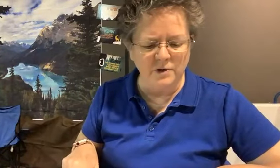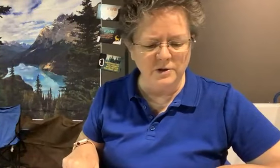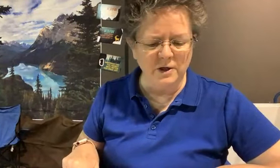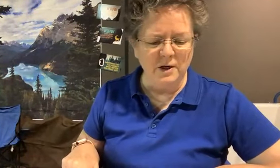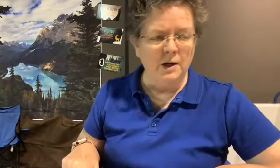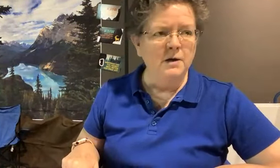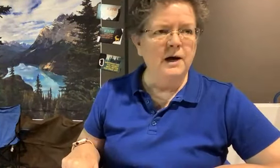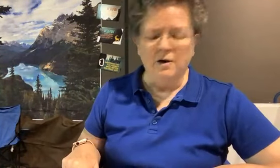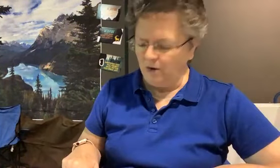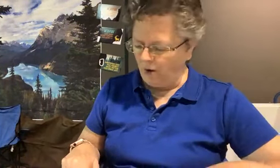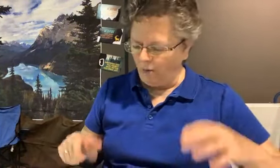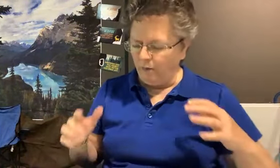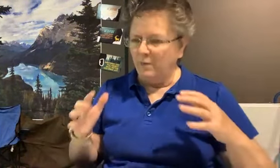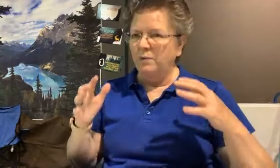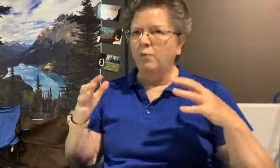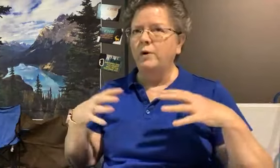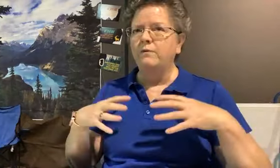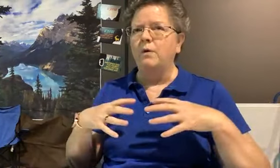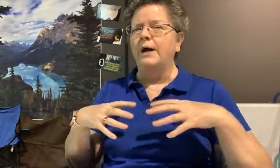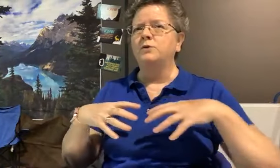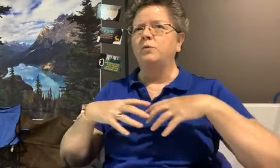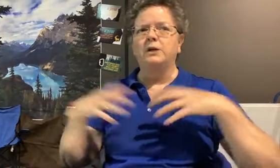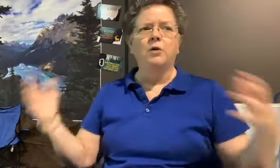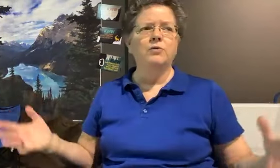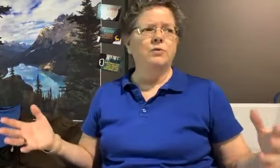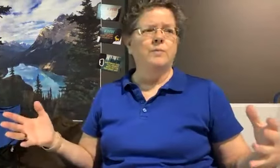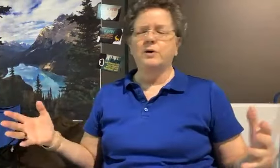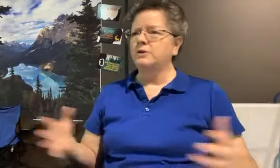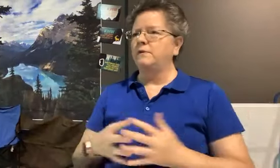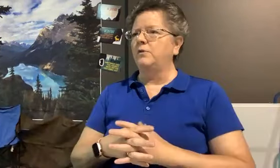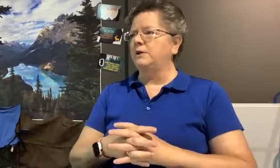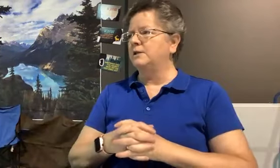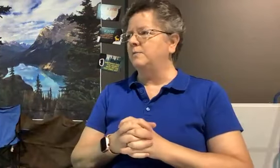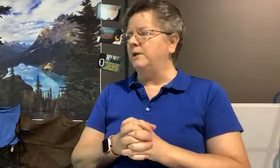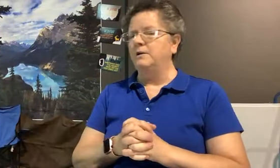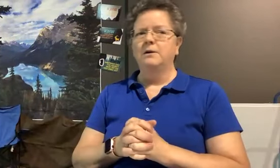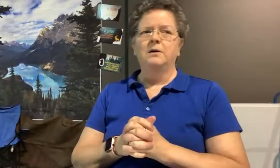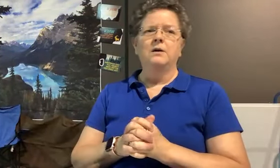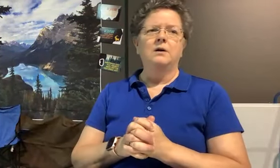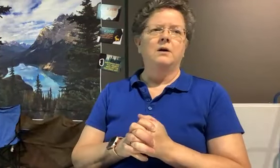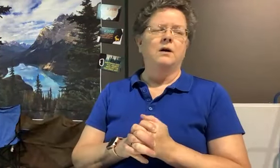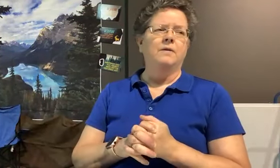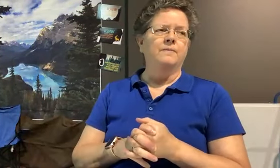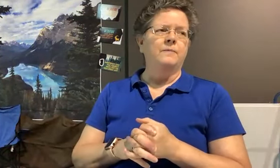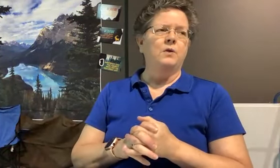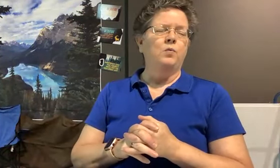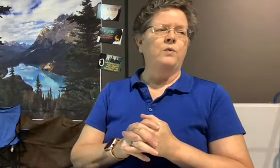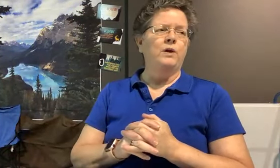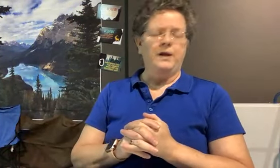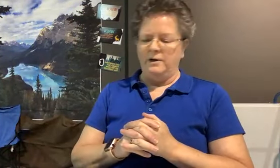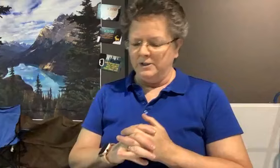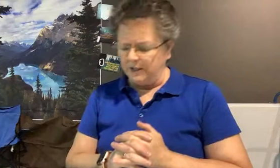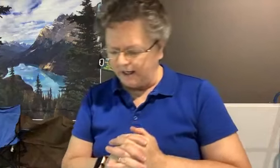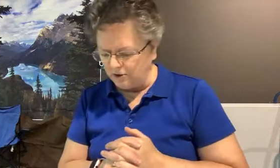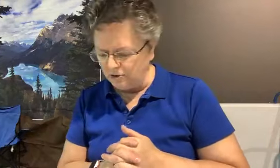verse. Now, as we go through the books of the Old Testament, we would, and it's not unusual